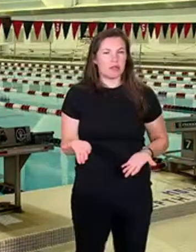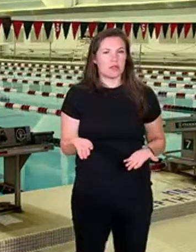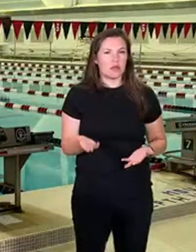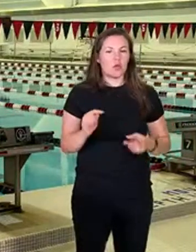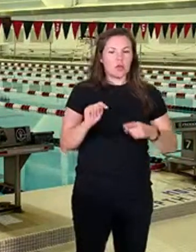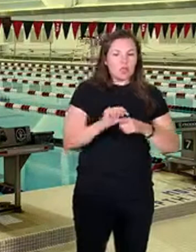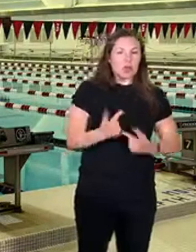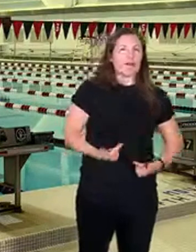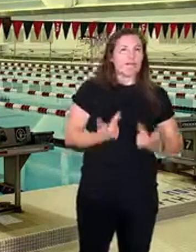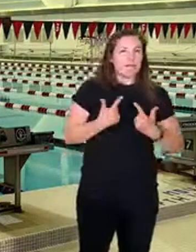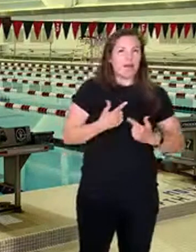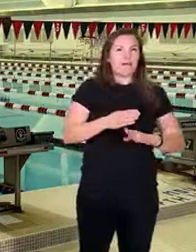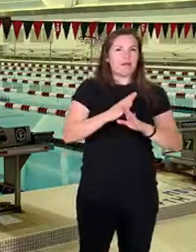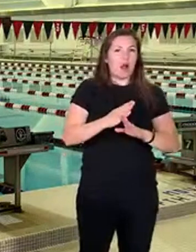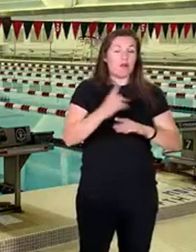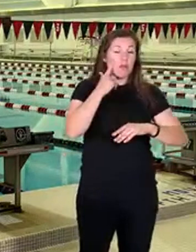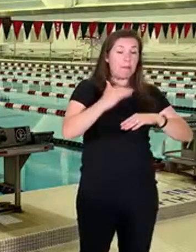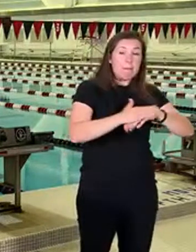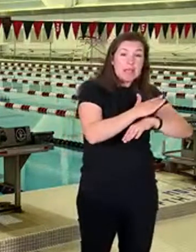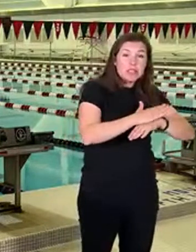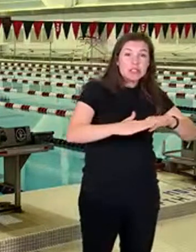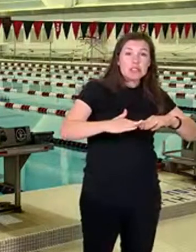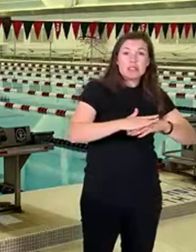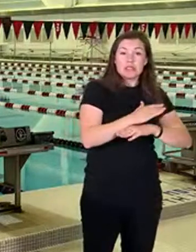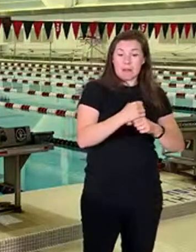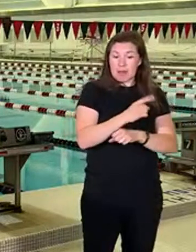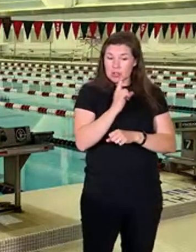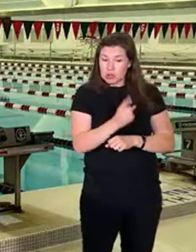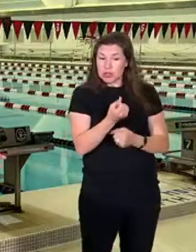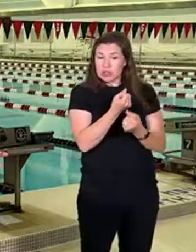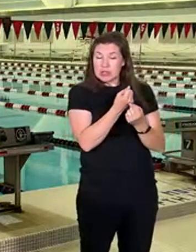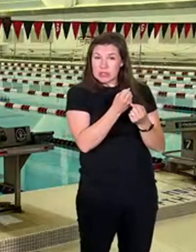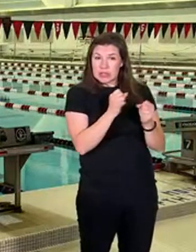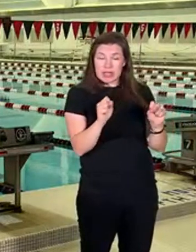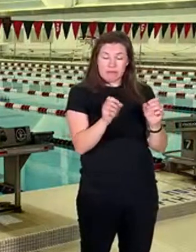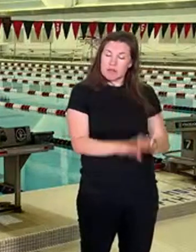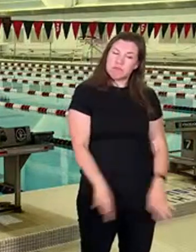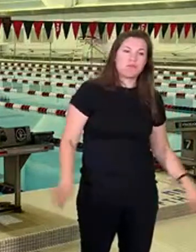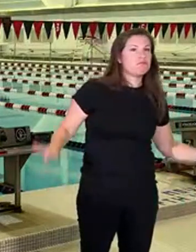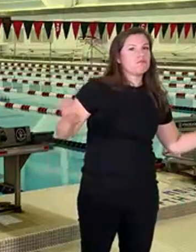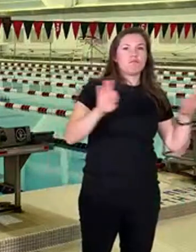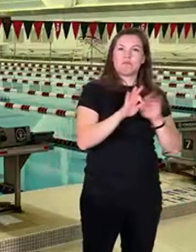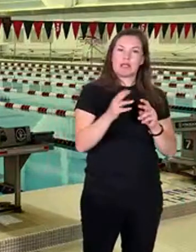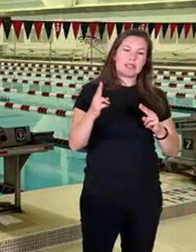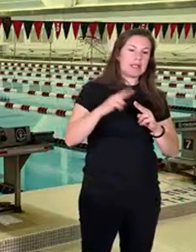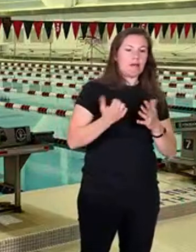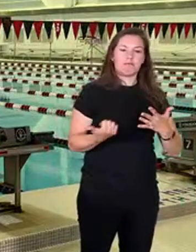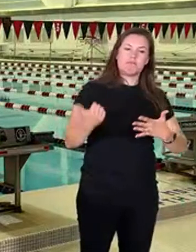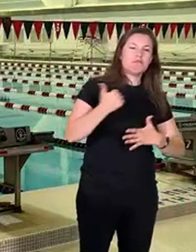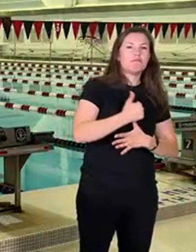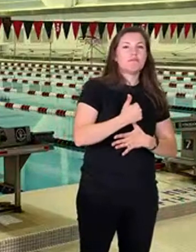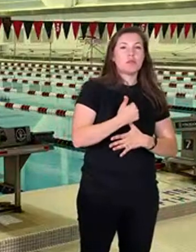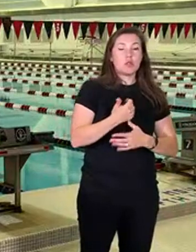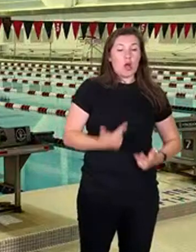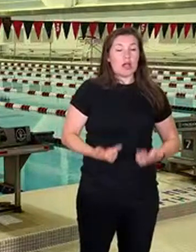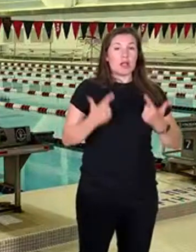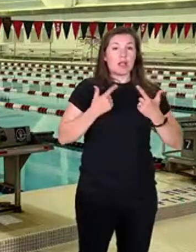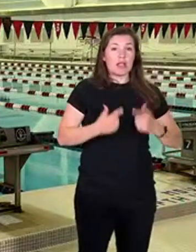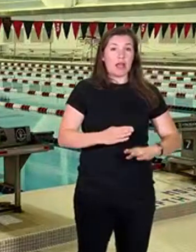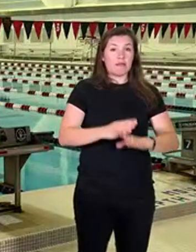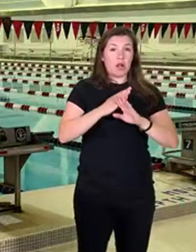train our lifeguards at our beaches to ensure that the safety is paramount. When the lifeguard's in the chair,